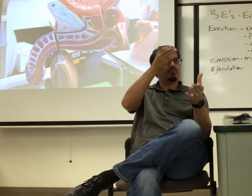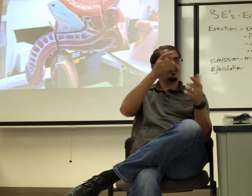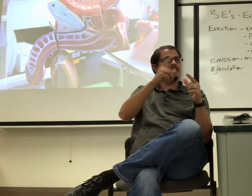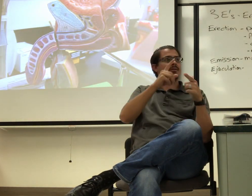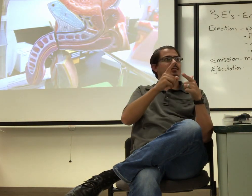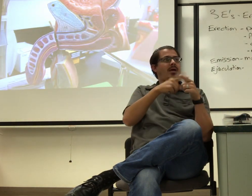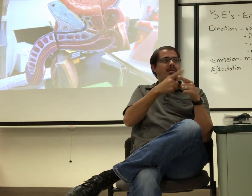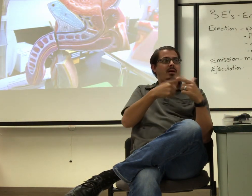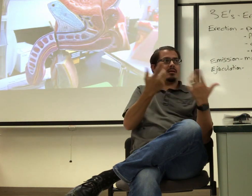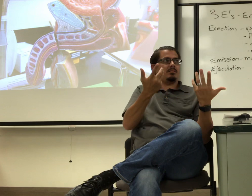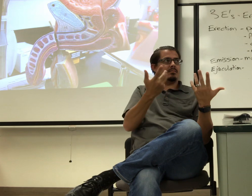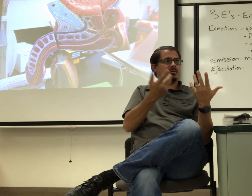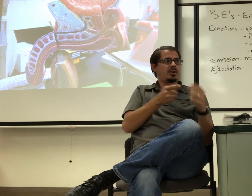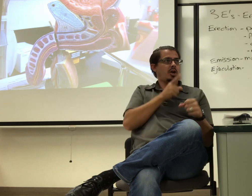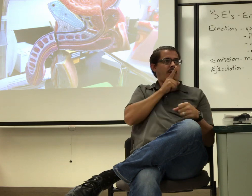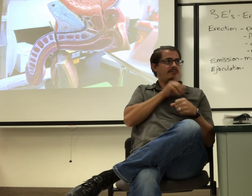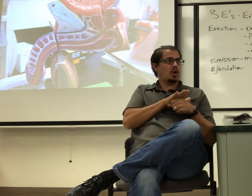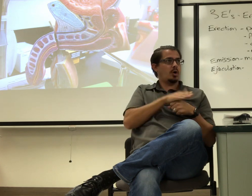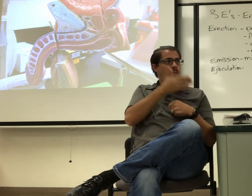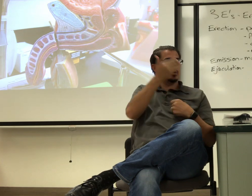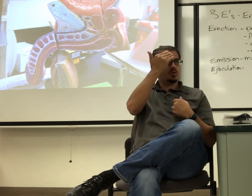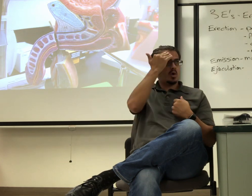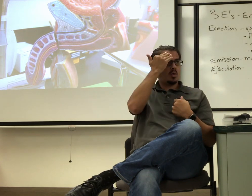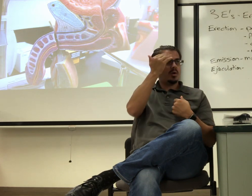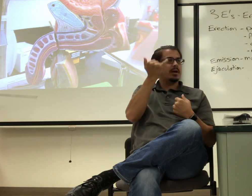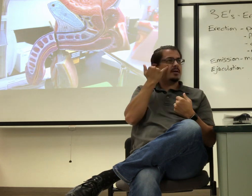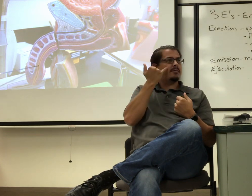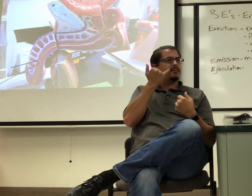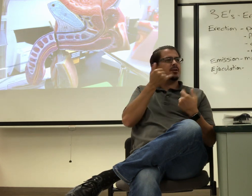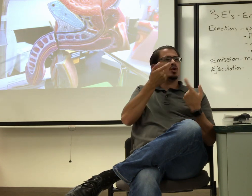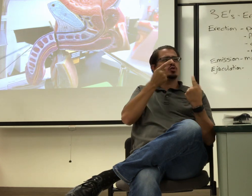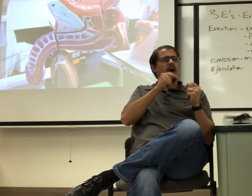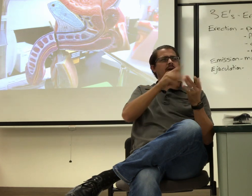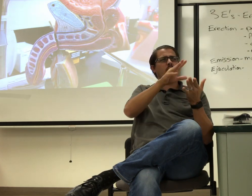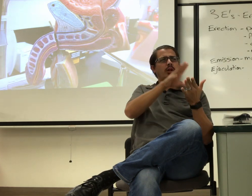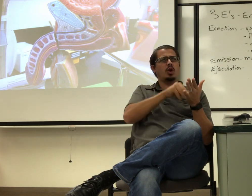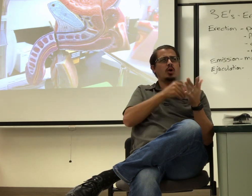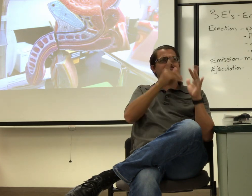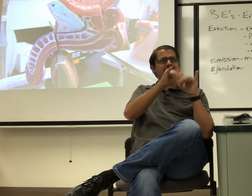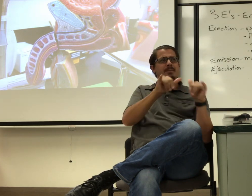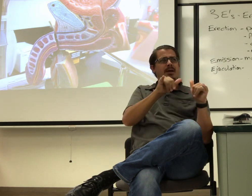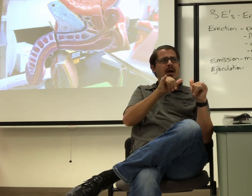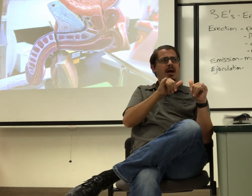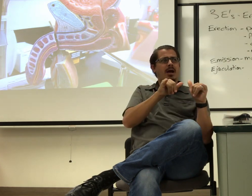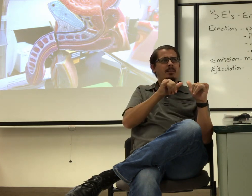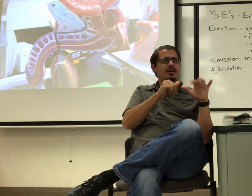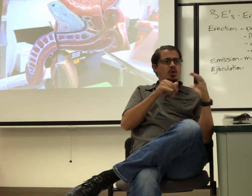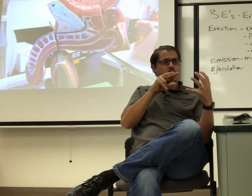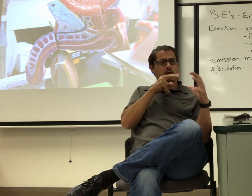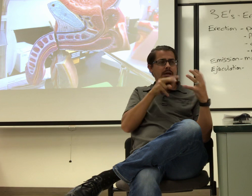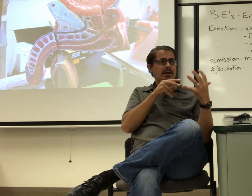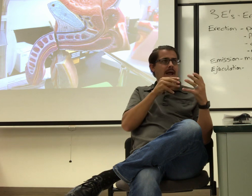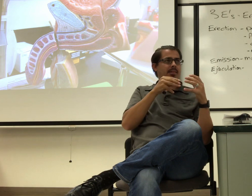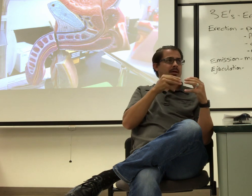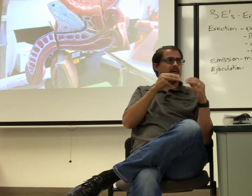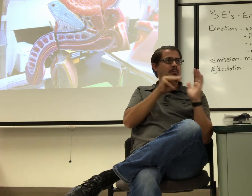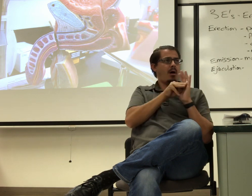a matter of confirming what you know. If you're trying to learn as you go